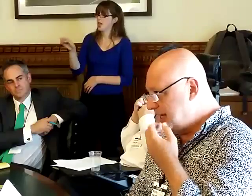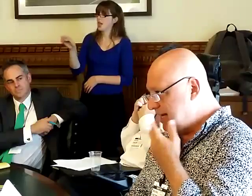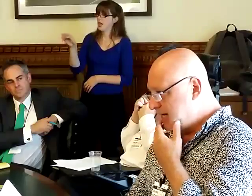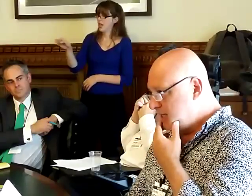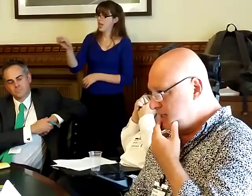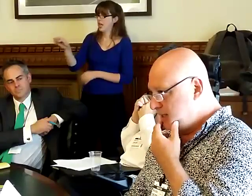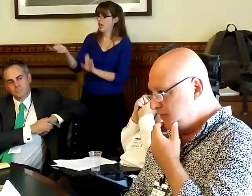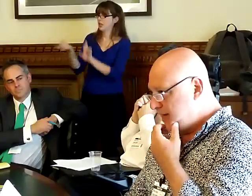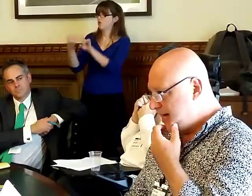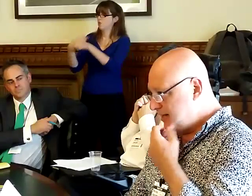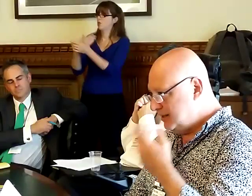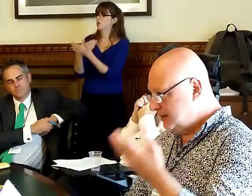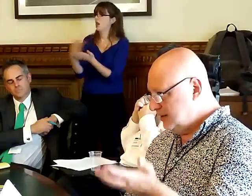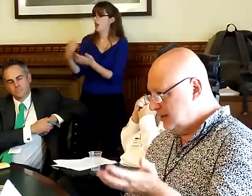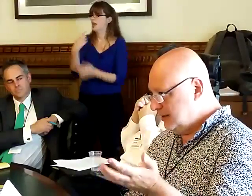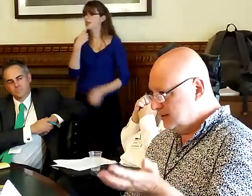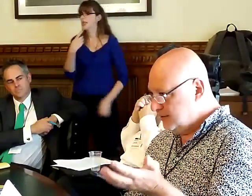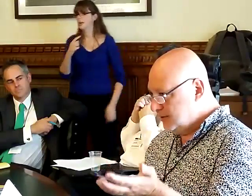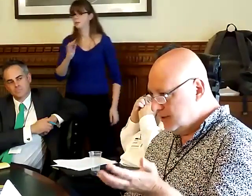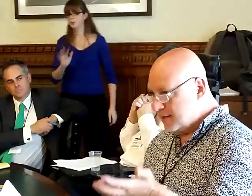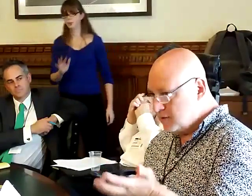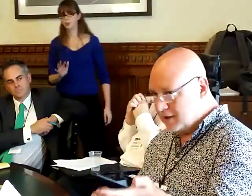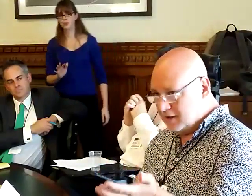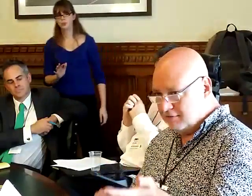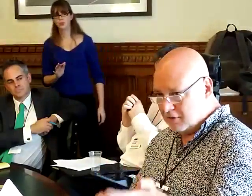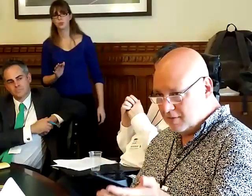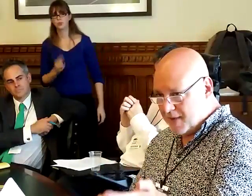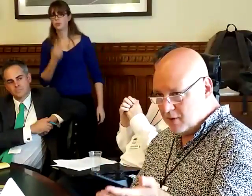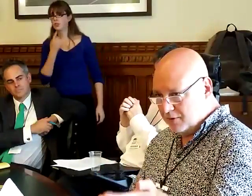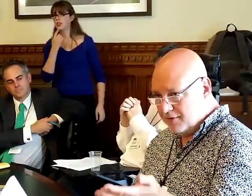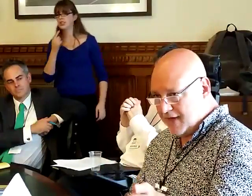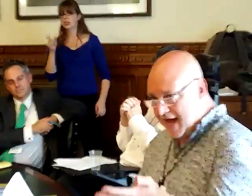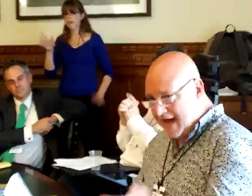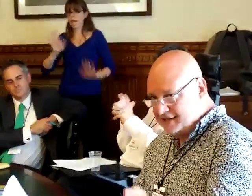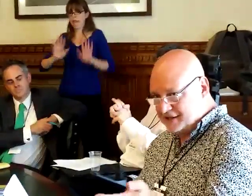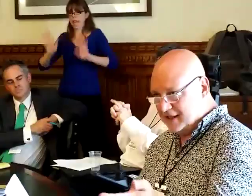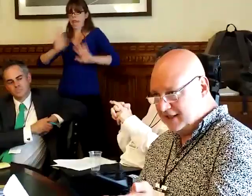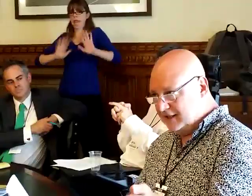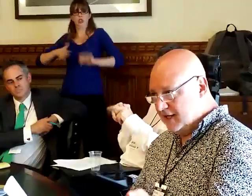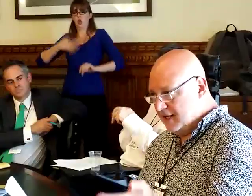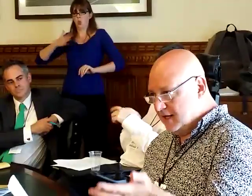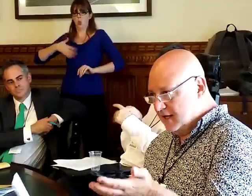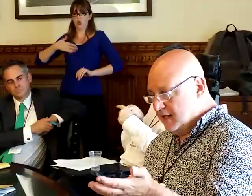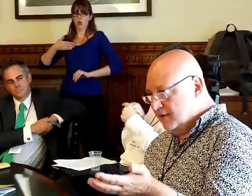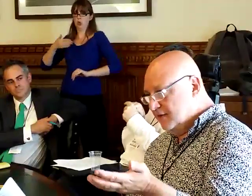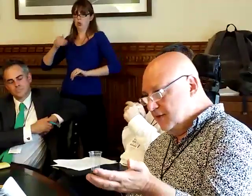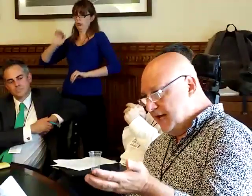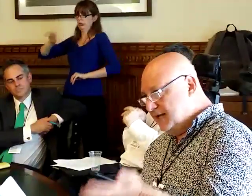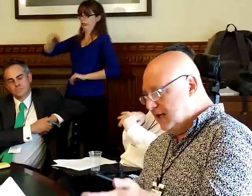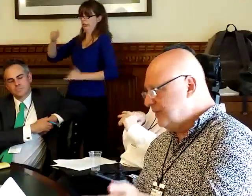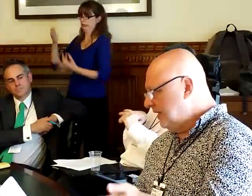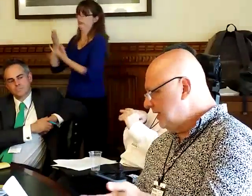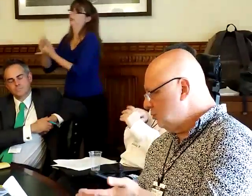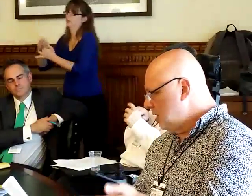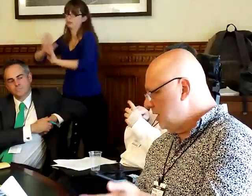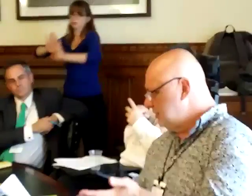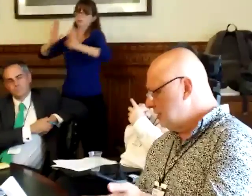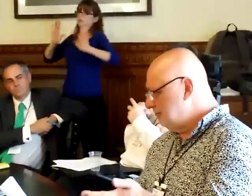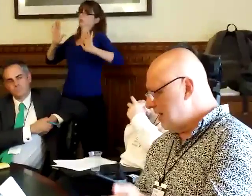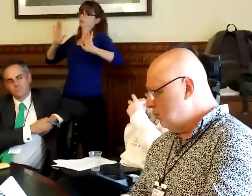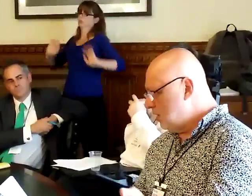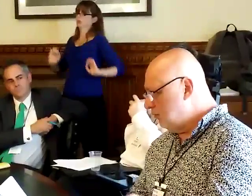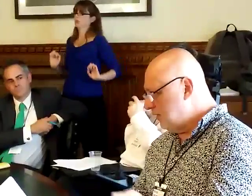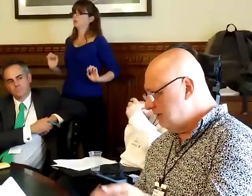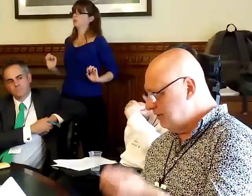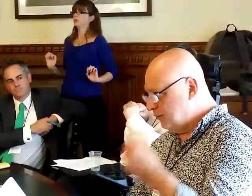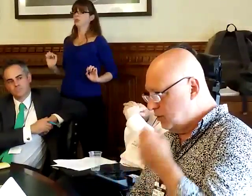was very clear that they weren't going to rock the boat, that actually, I think his